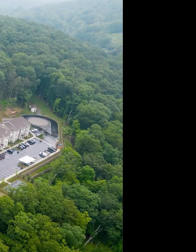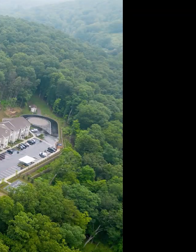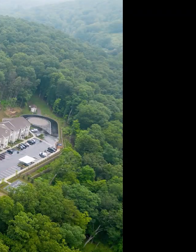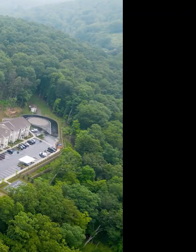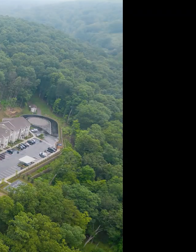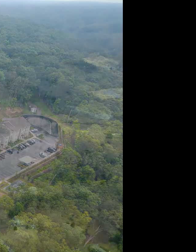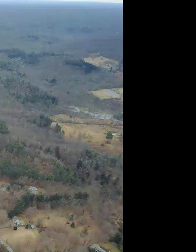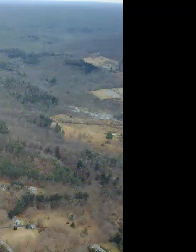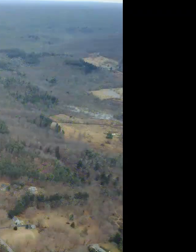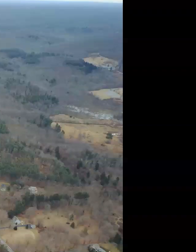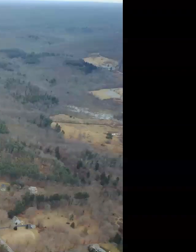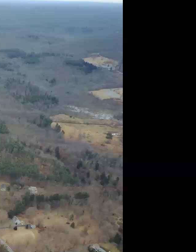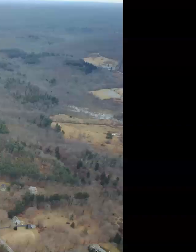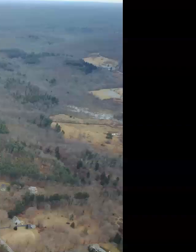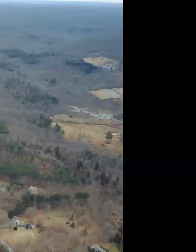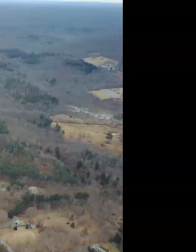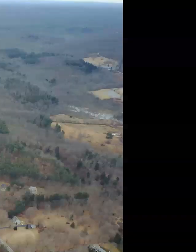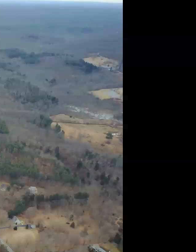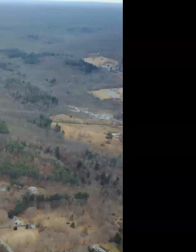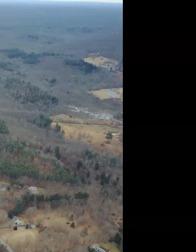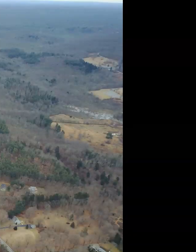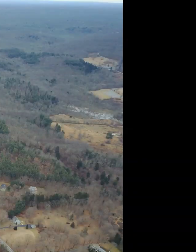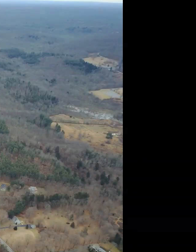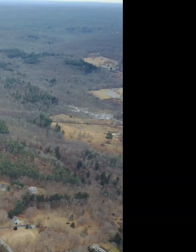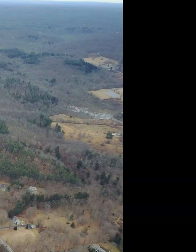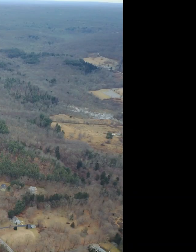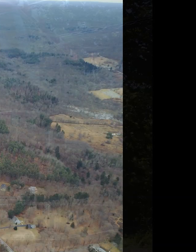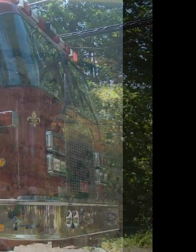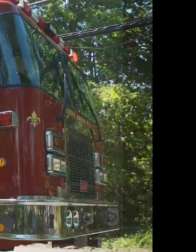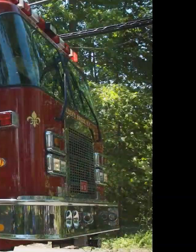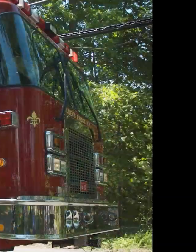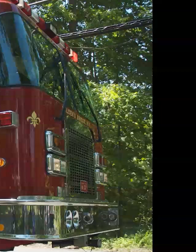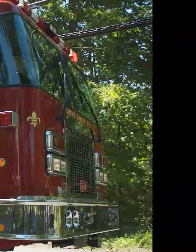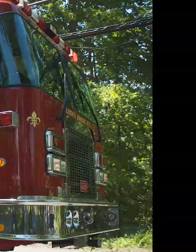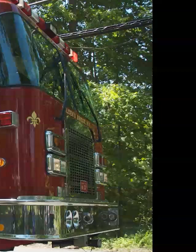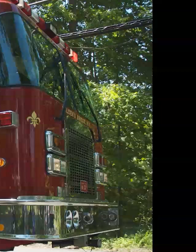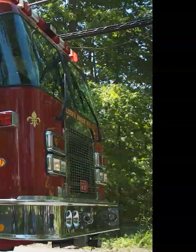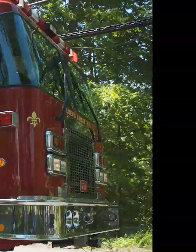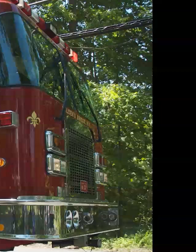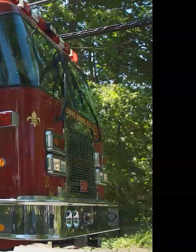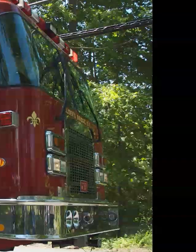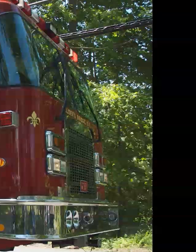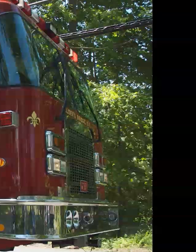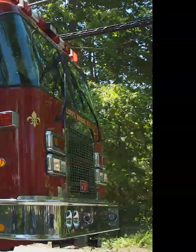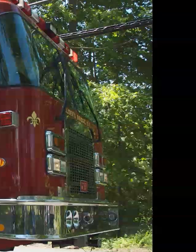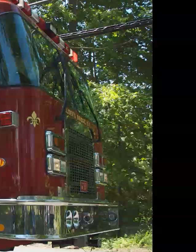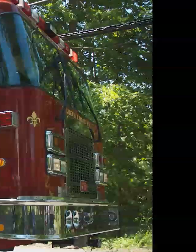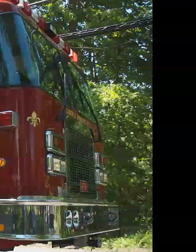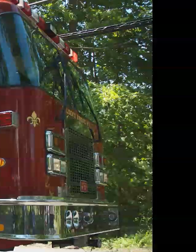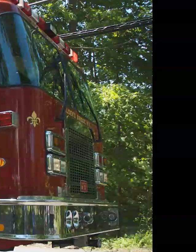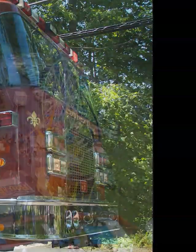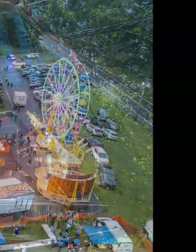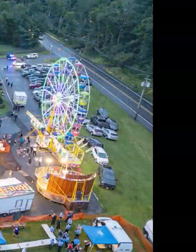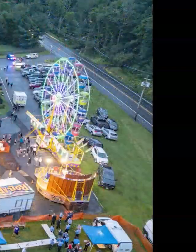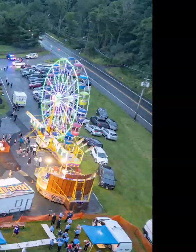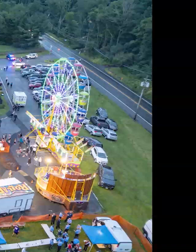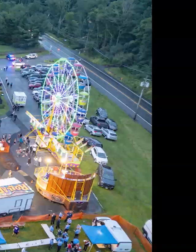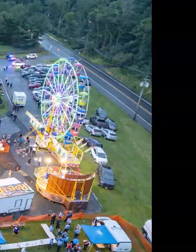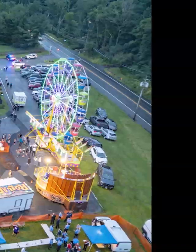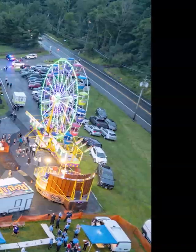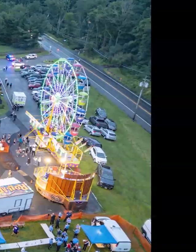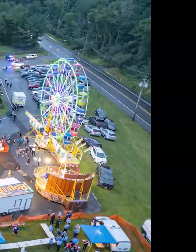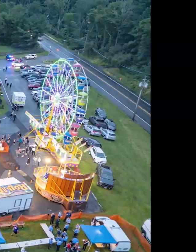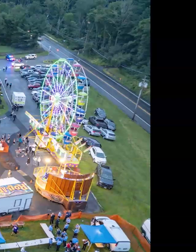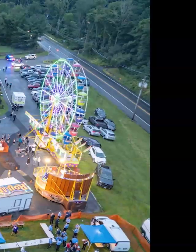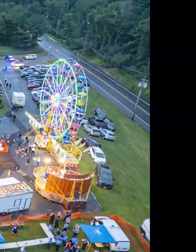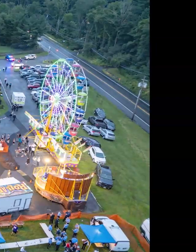town, 29 square miles. If you look on a map, we are boomerang shaped. It takes about a half hour, 25 minutes without traffic to